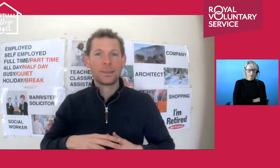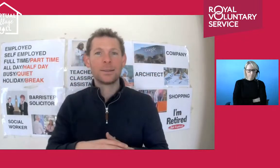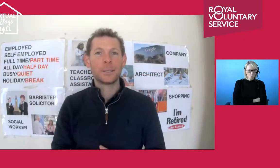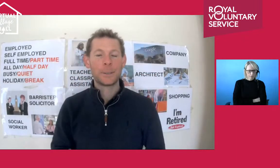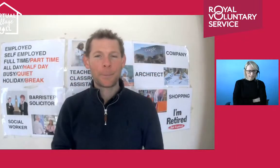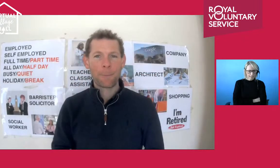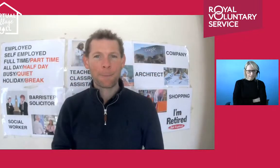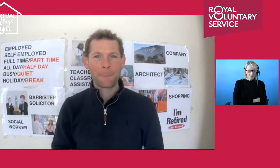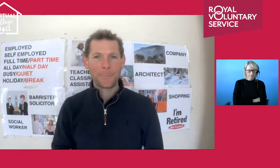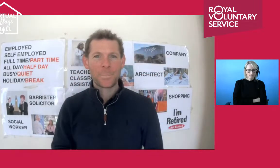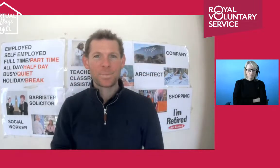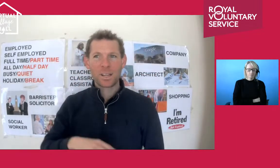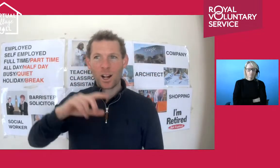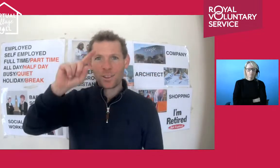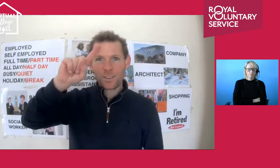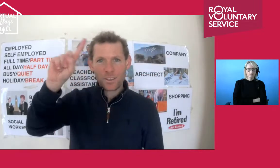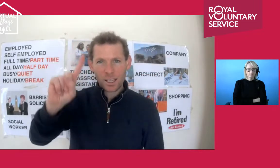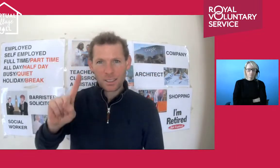So it might be raining,